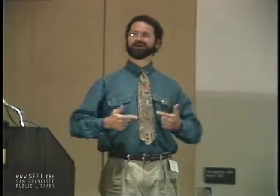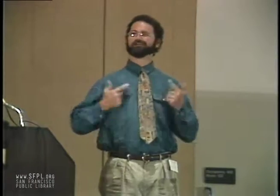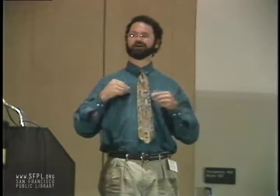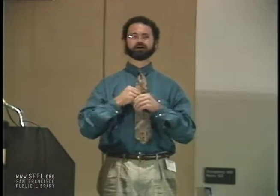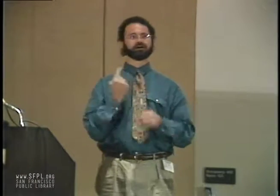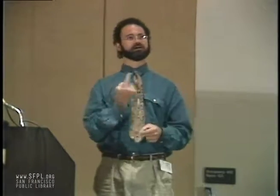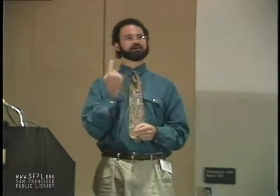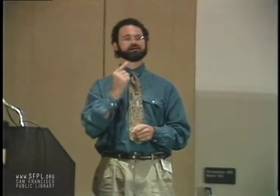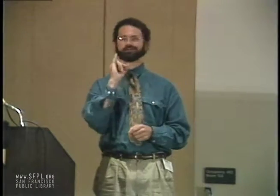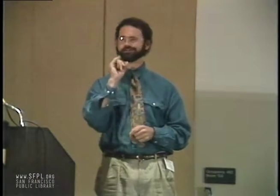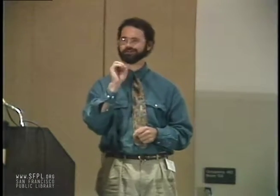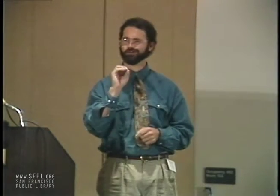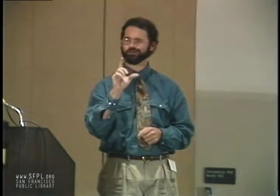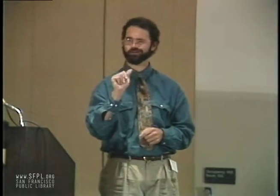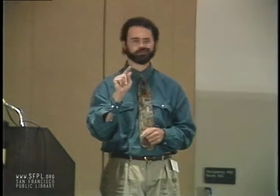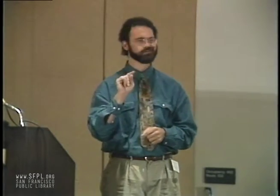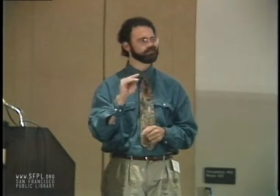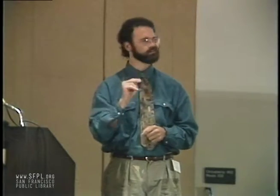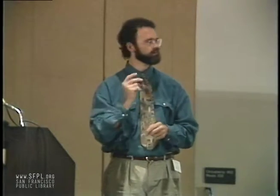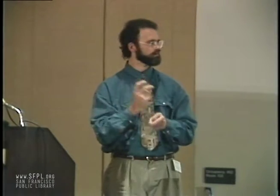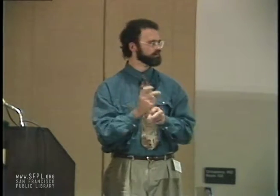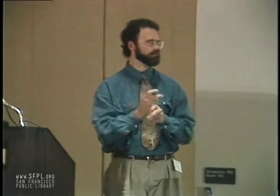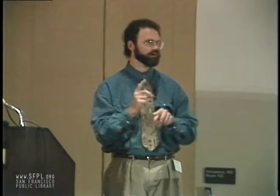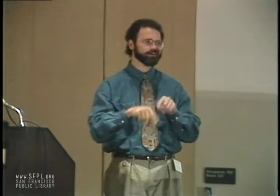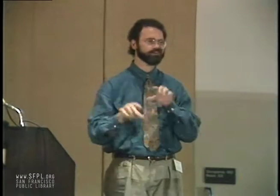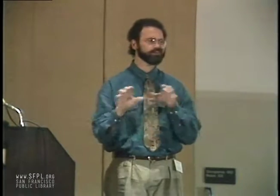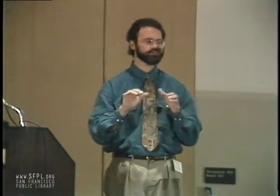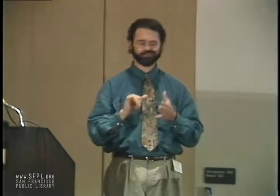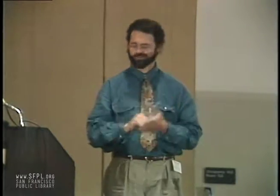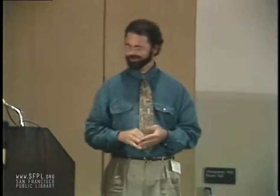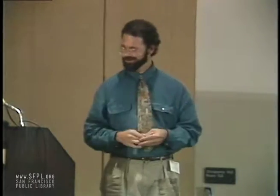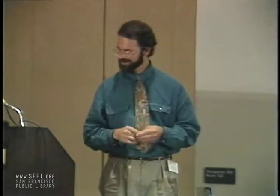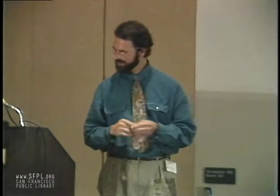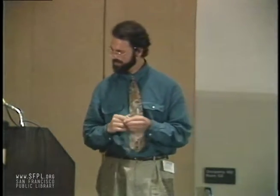How do I fit in? How do I avoid isolation?